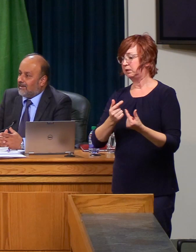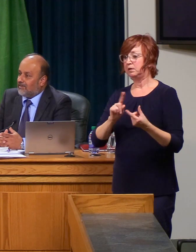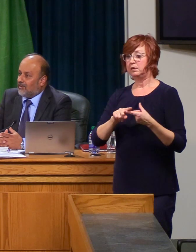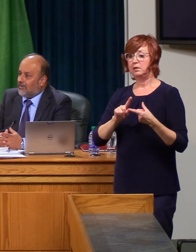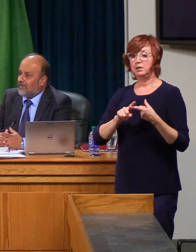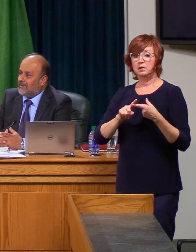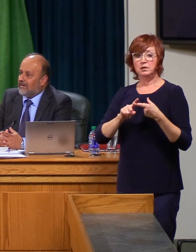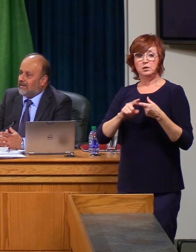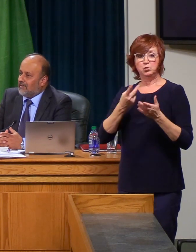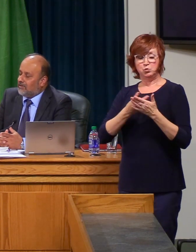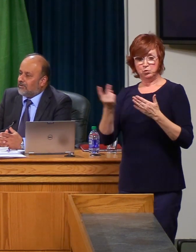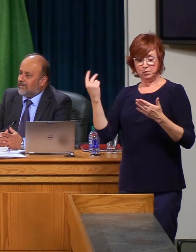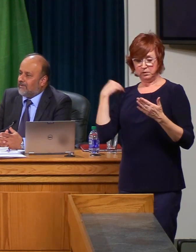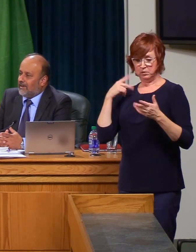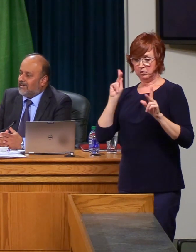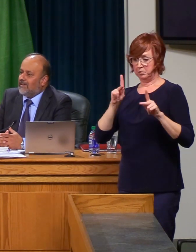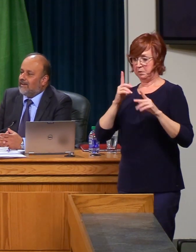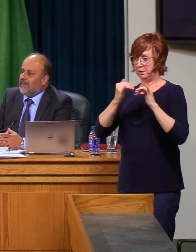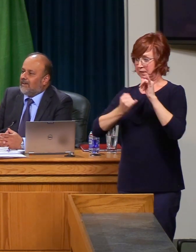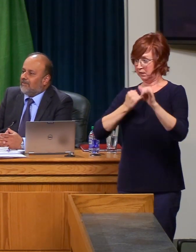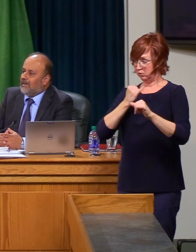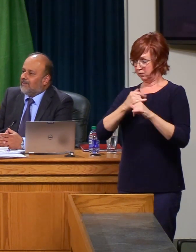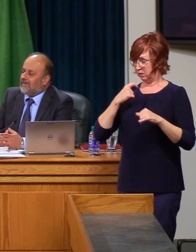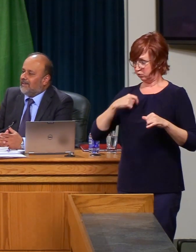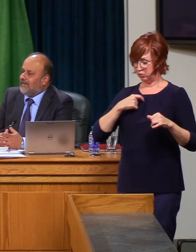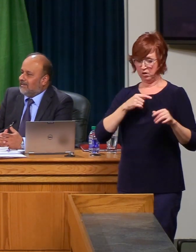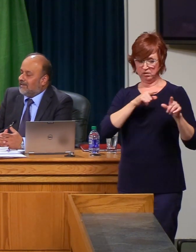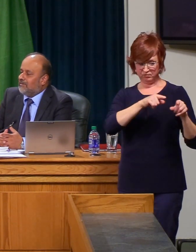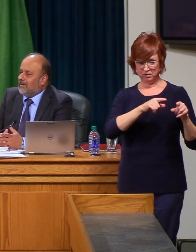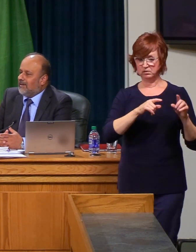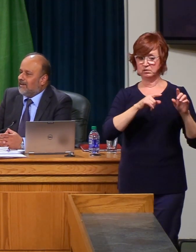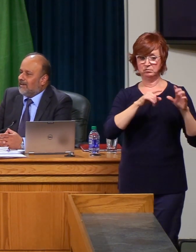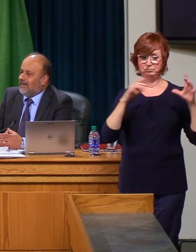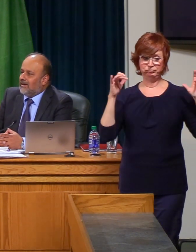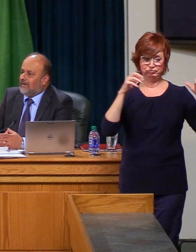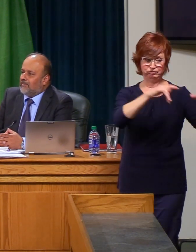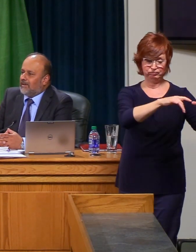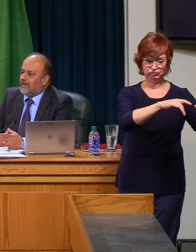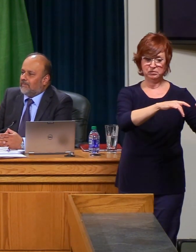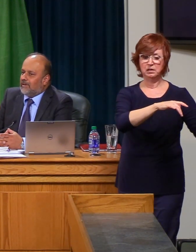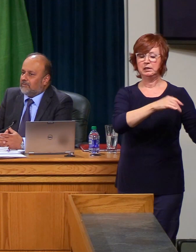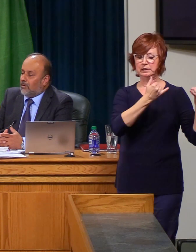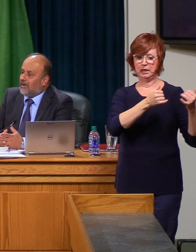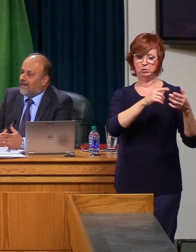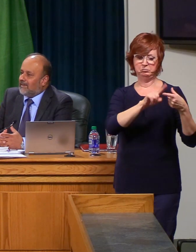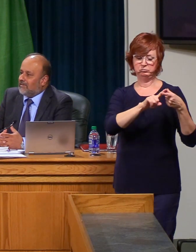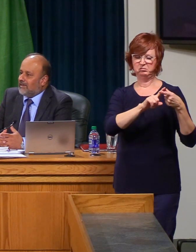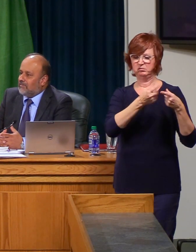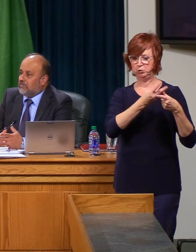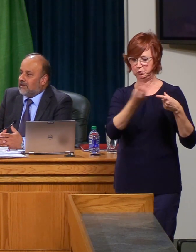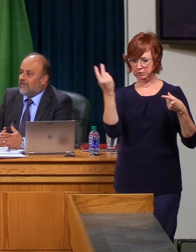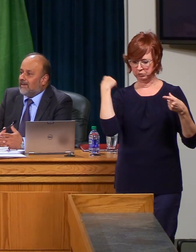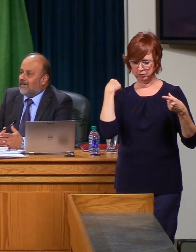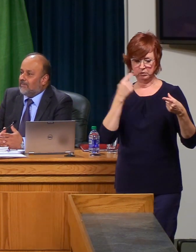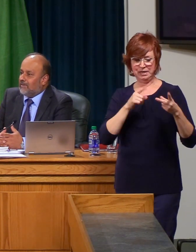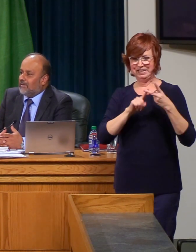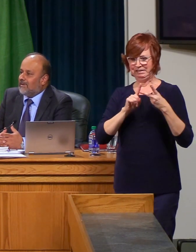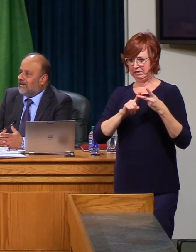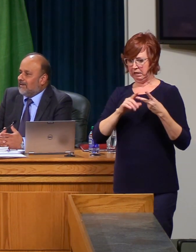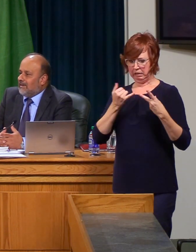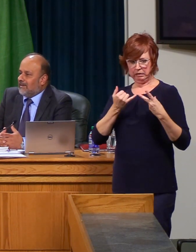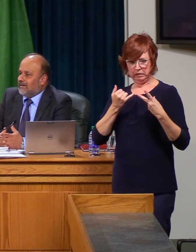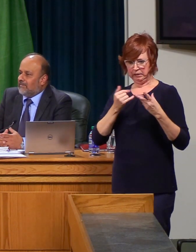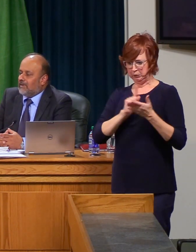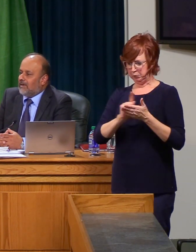large international conference. Those have ended. We have seen this week a smaller gathering, 70, 80